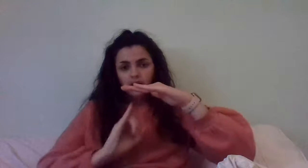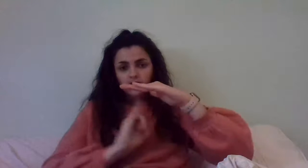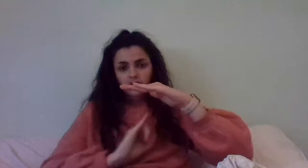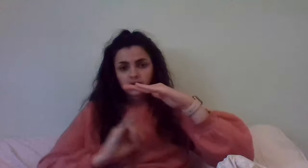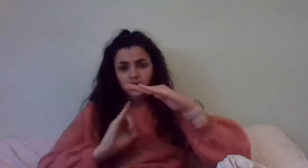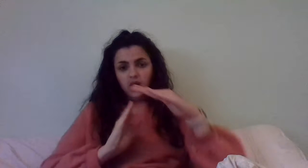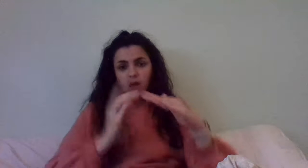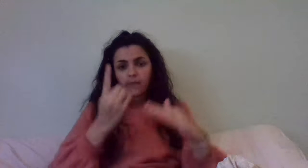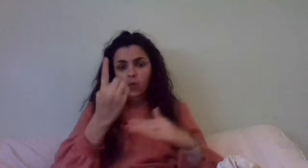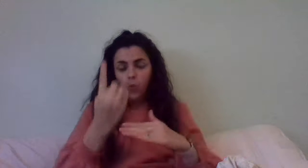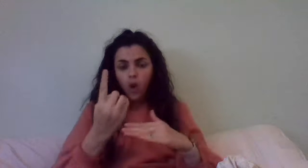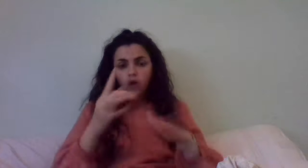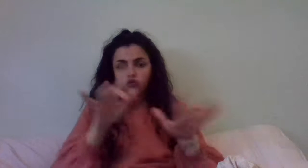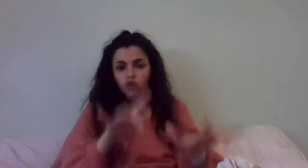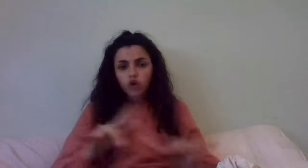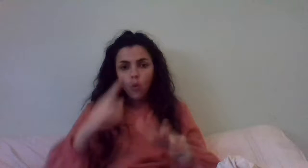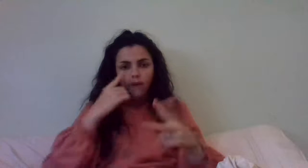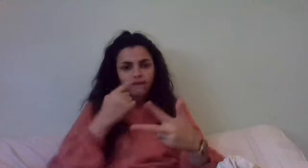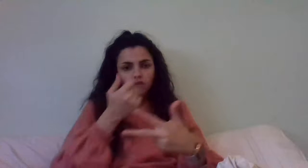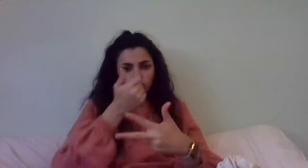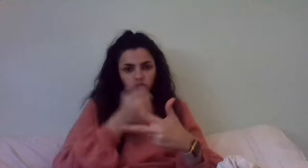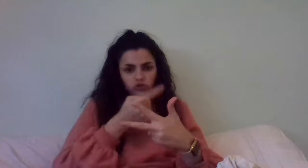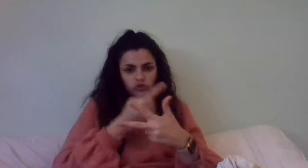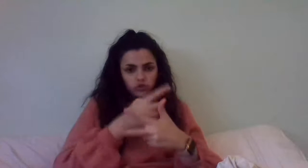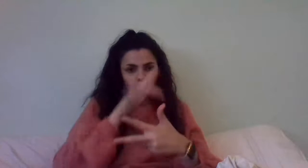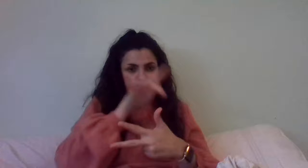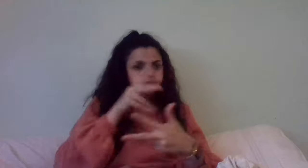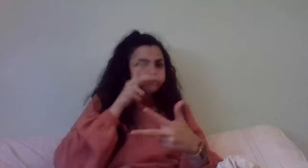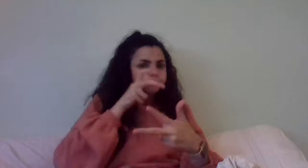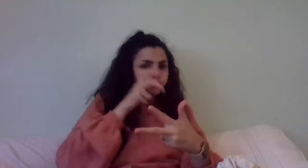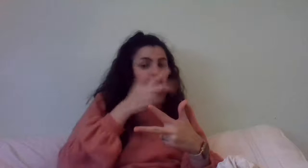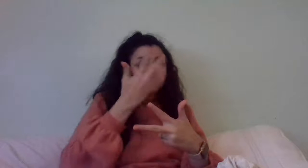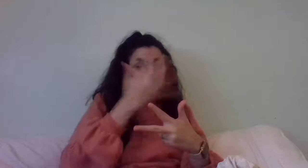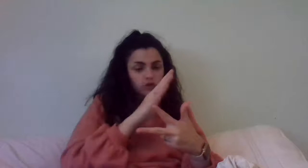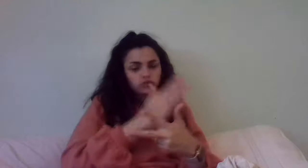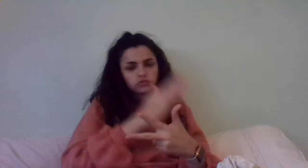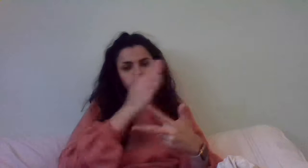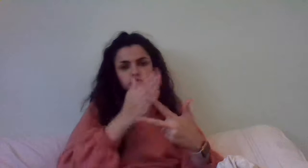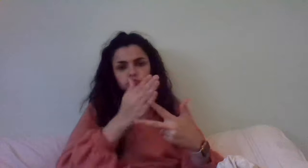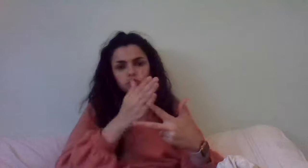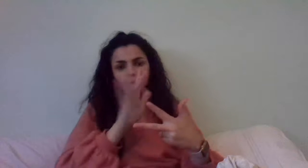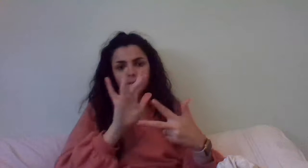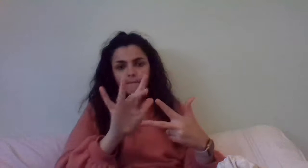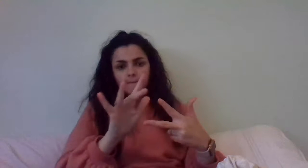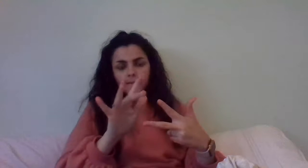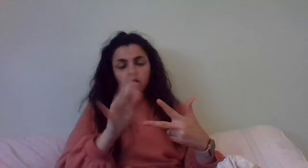of those. Trains, railroads, movements in groups, and scenes of isolation.